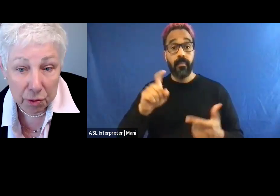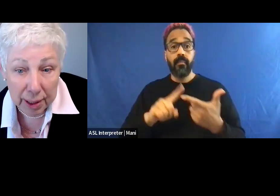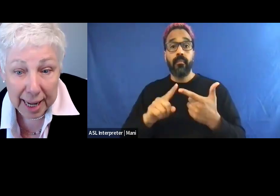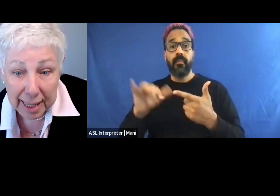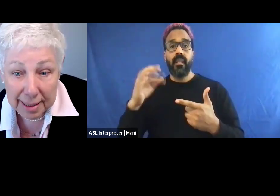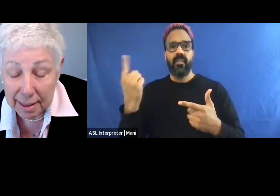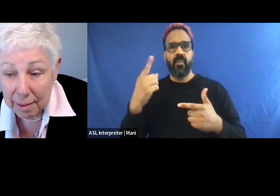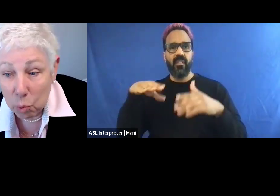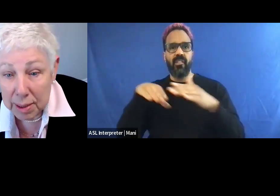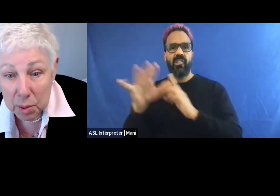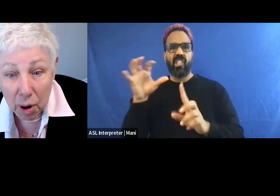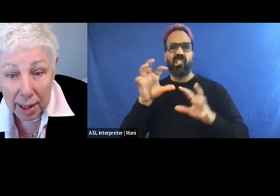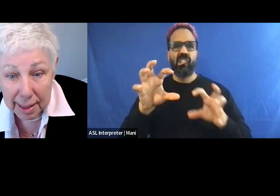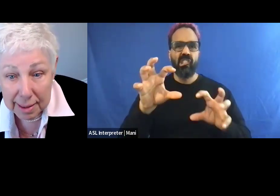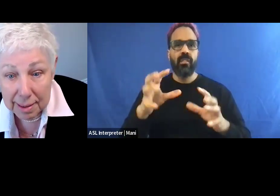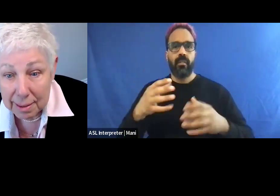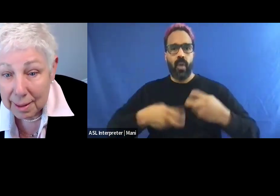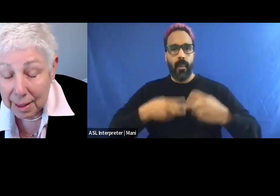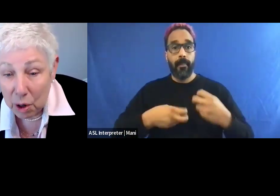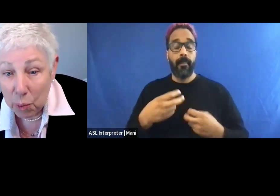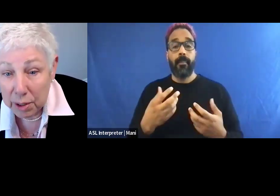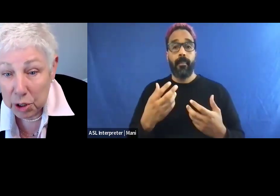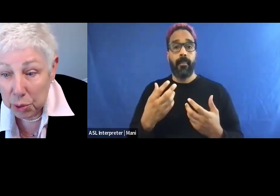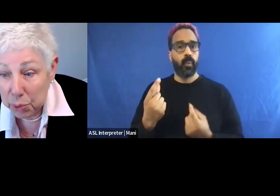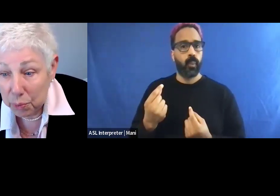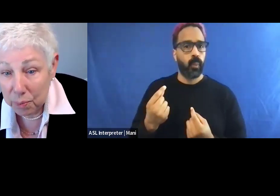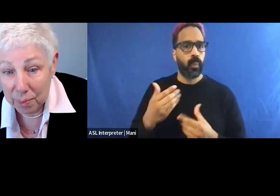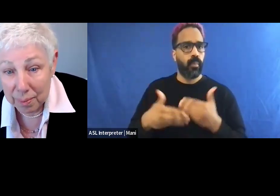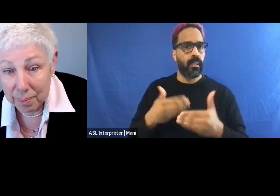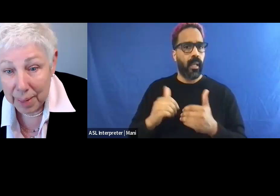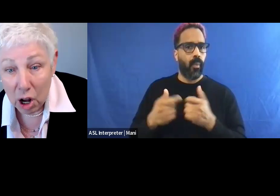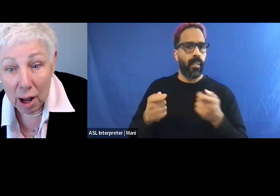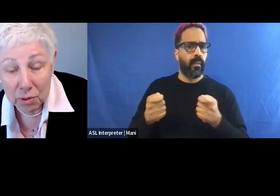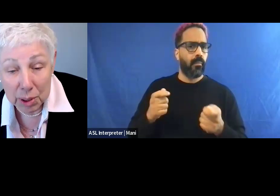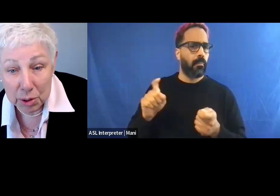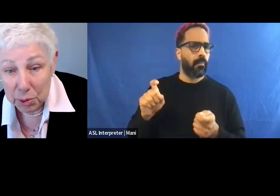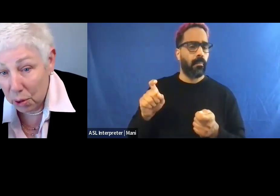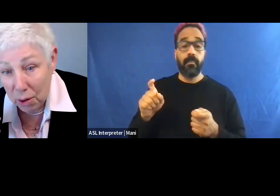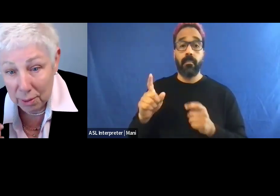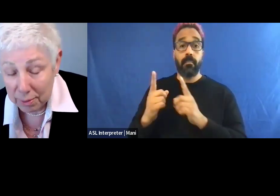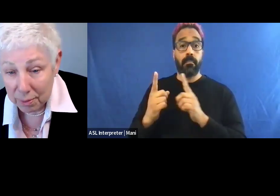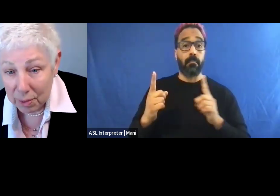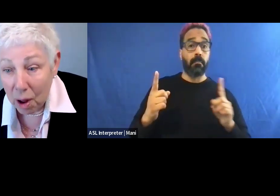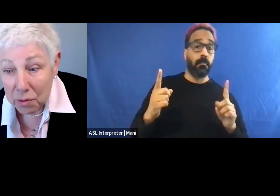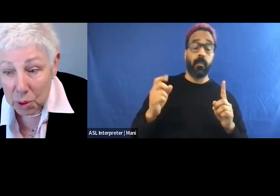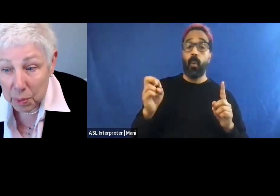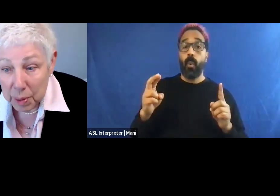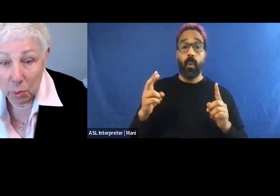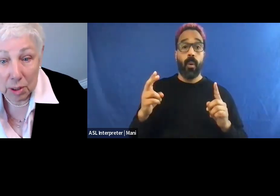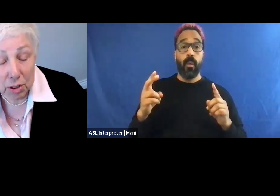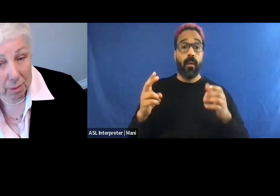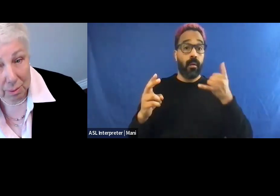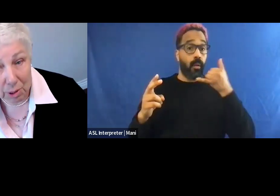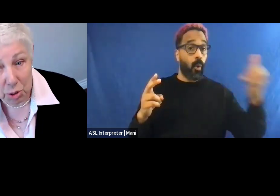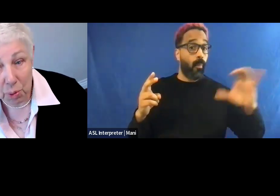aggressive at the front desk? What's the process? You know, when do you back off? When do you call law